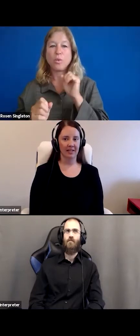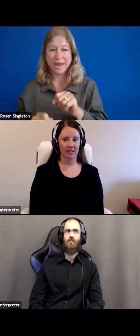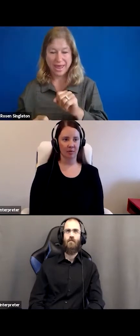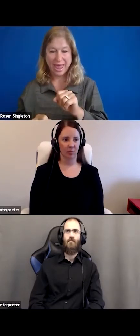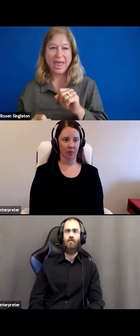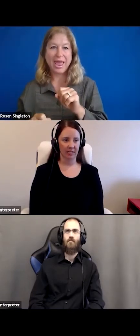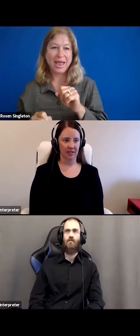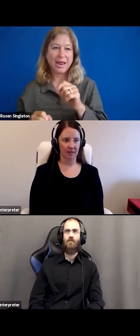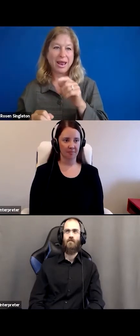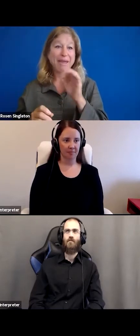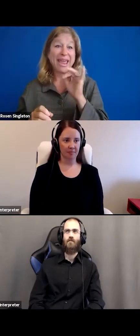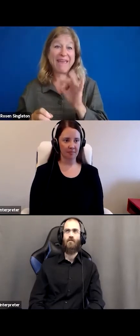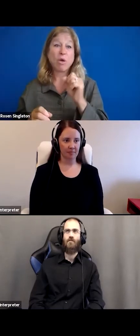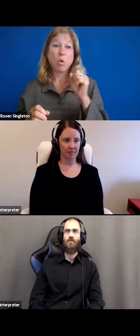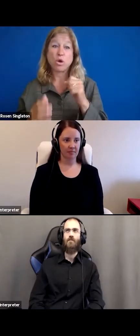So that is the number one point here.